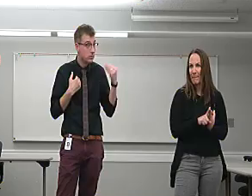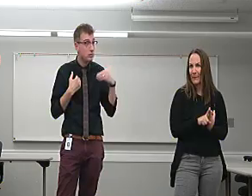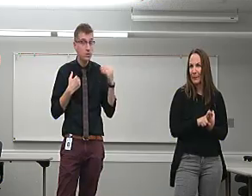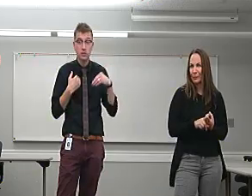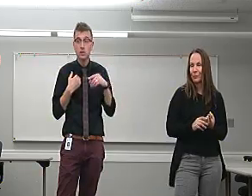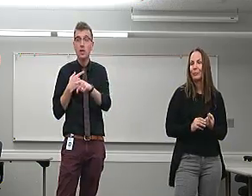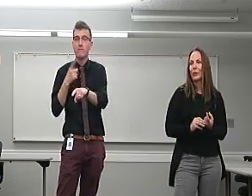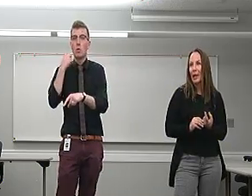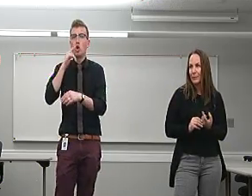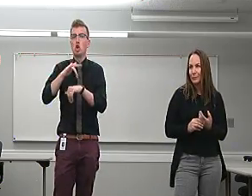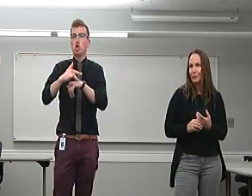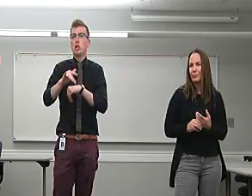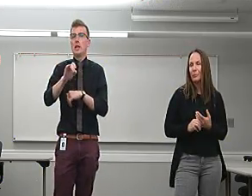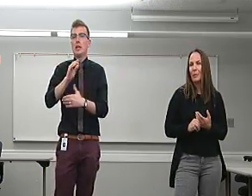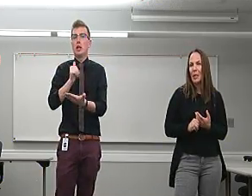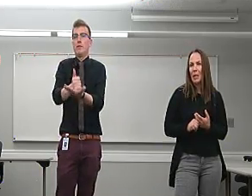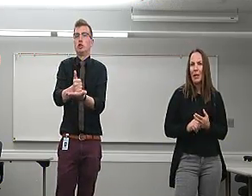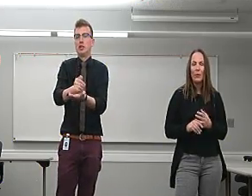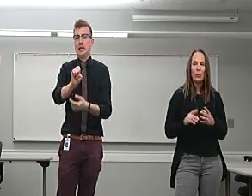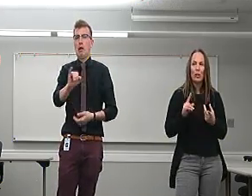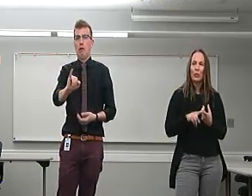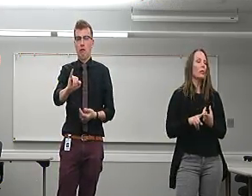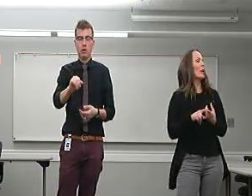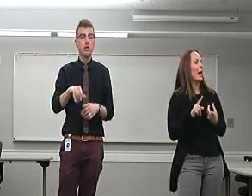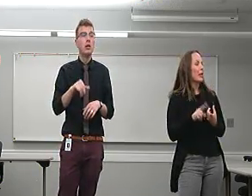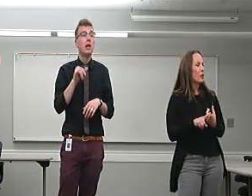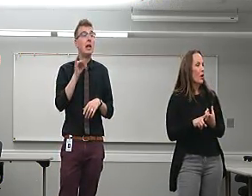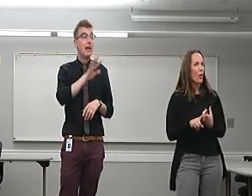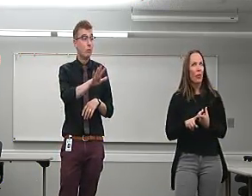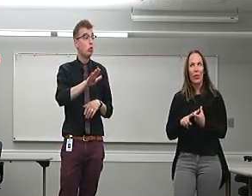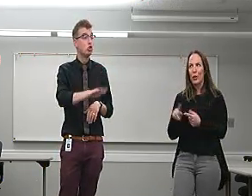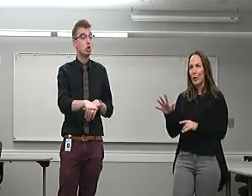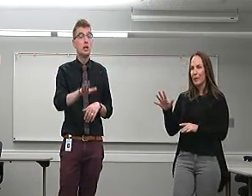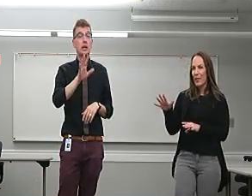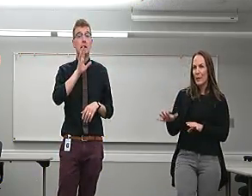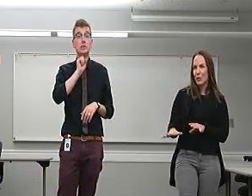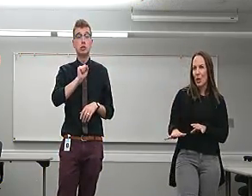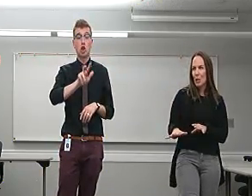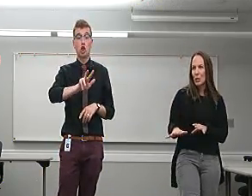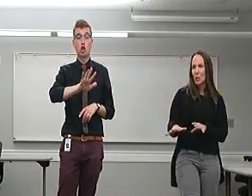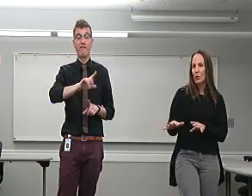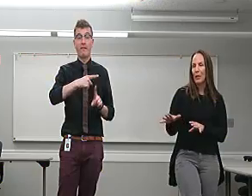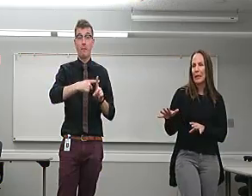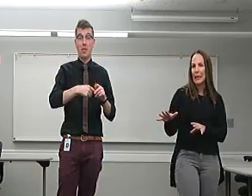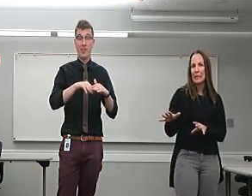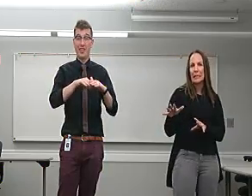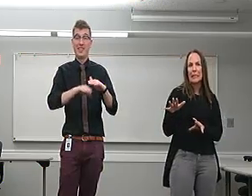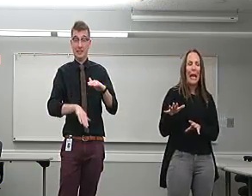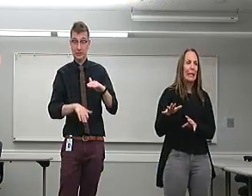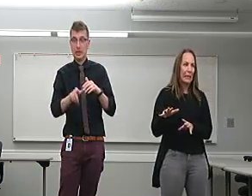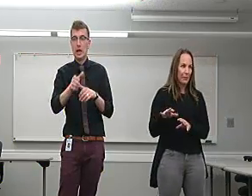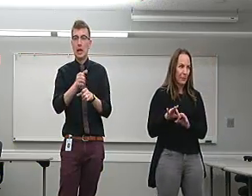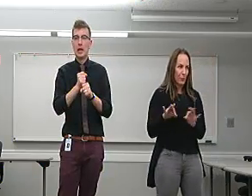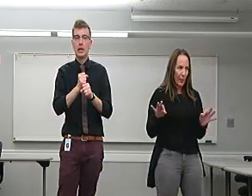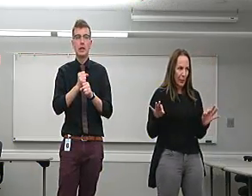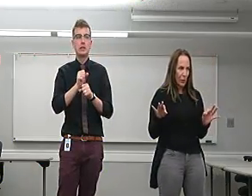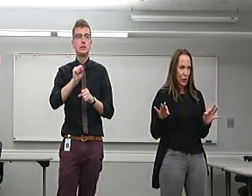Okay. If your children are age 35 months or under, you can get Sign It for free. Do you know